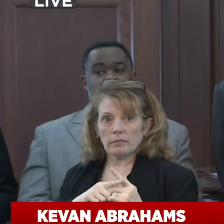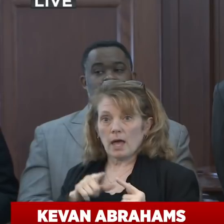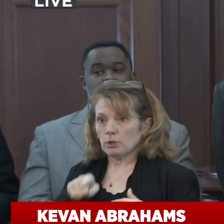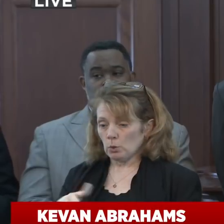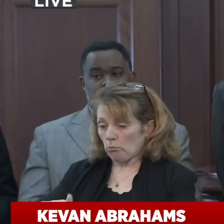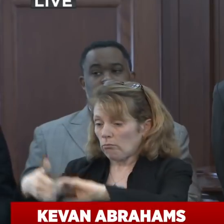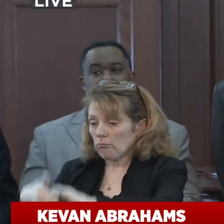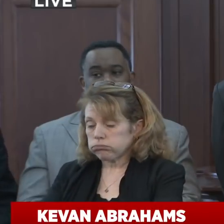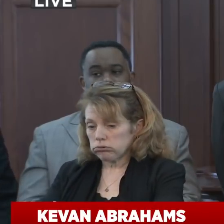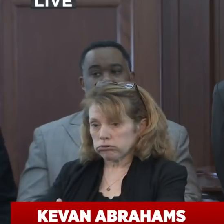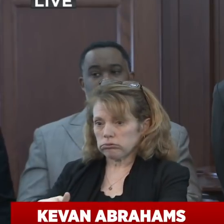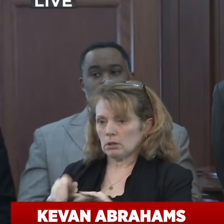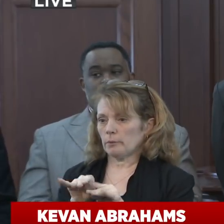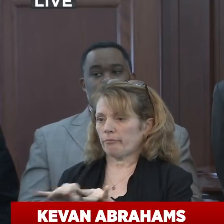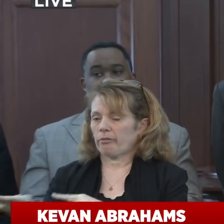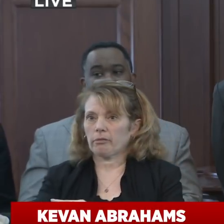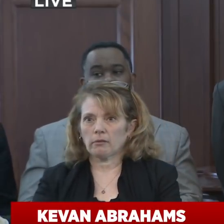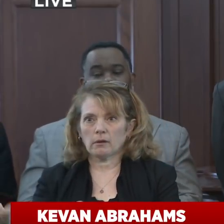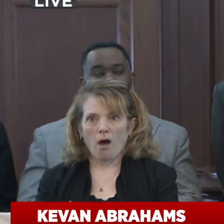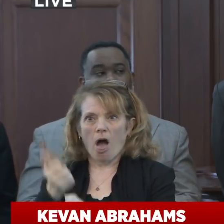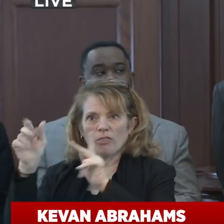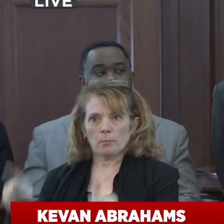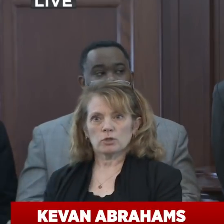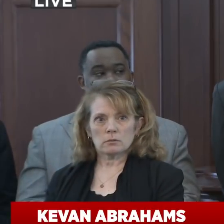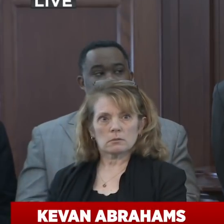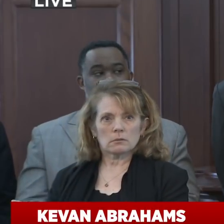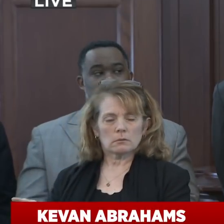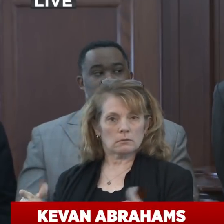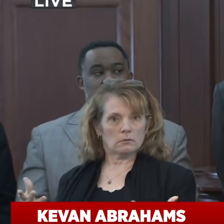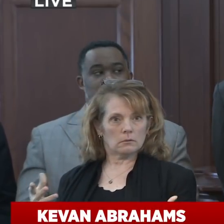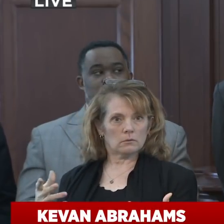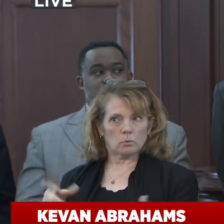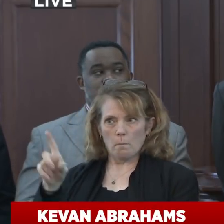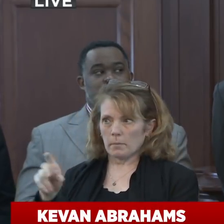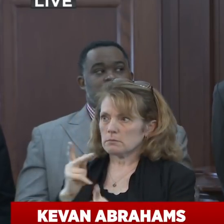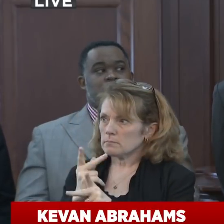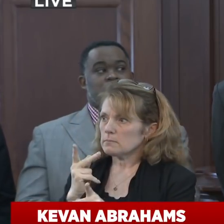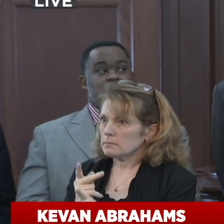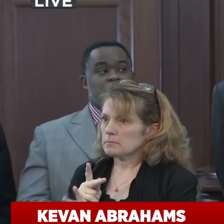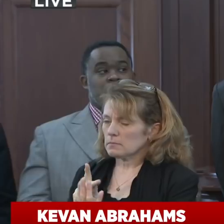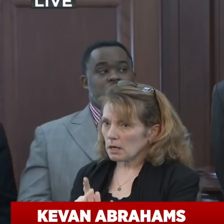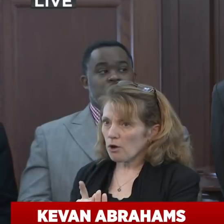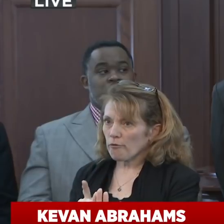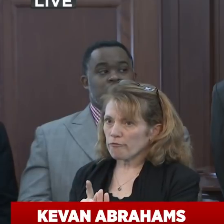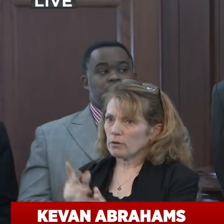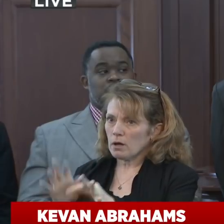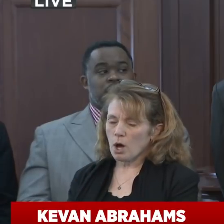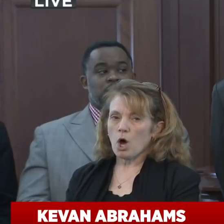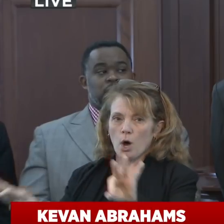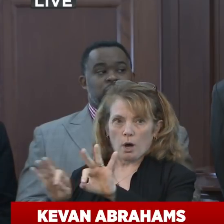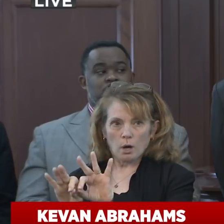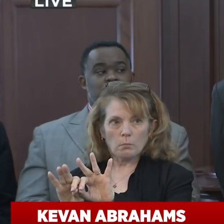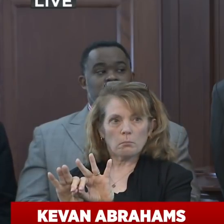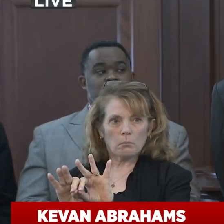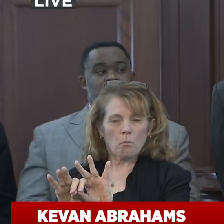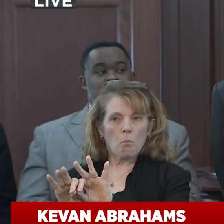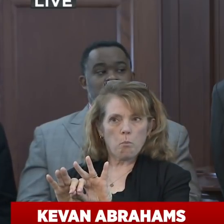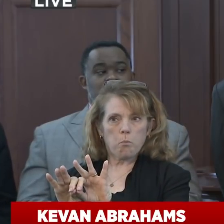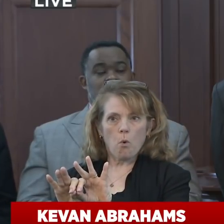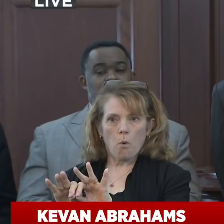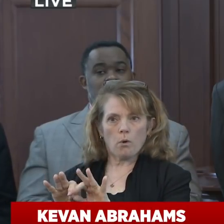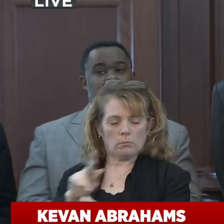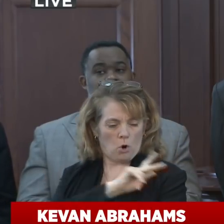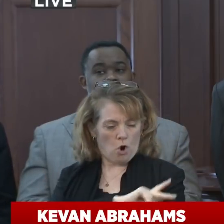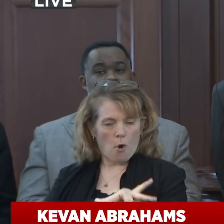they can have tremendously different symptoms. So it's important that we continue to express good personal hygiene, continue to wash